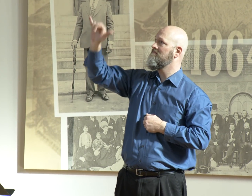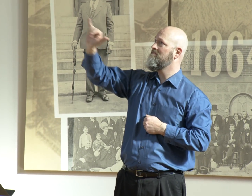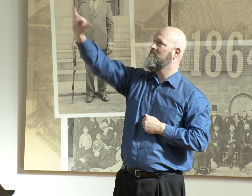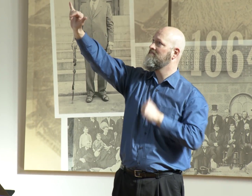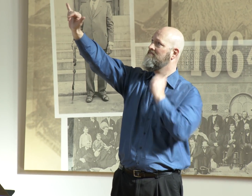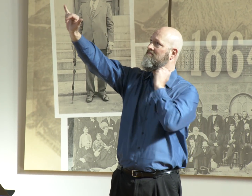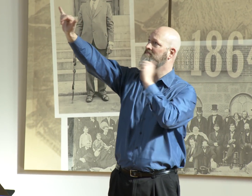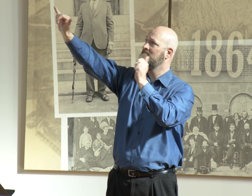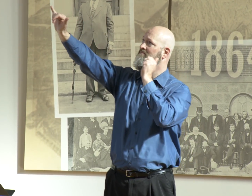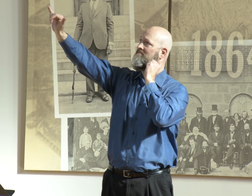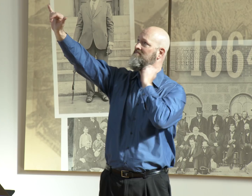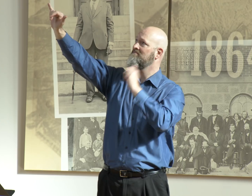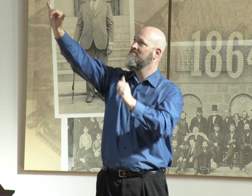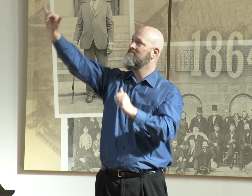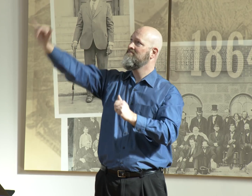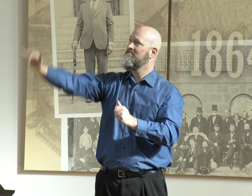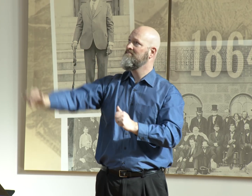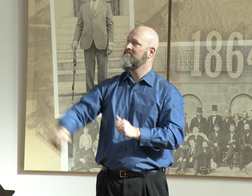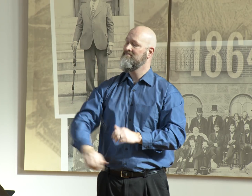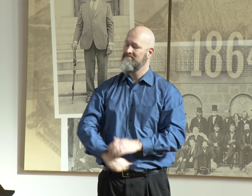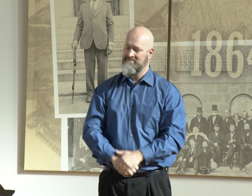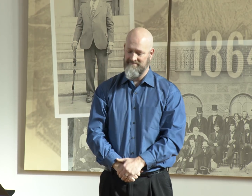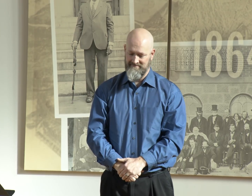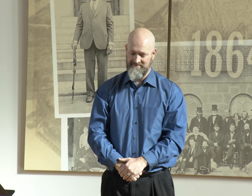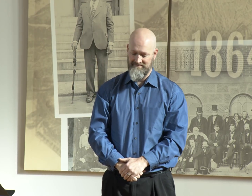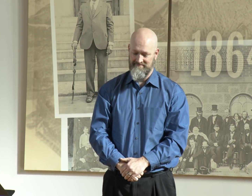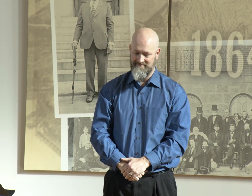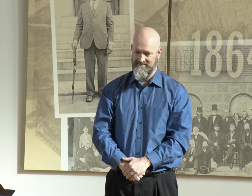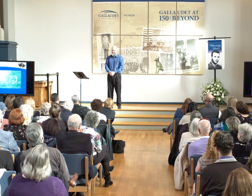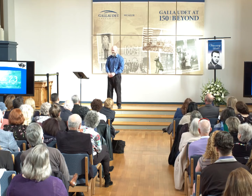and I shall dwell in the house of the Lord forever.